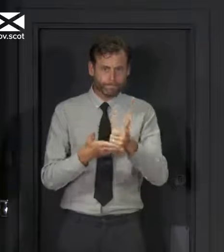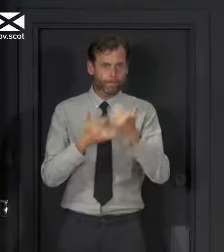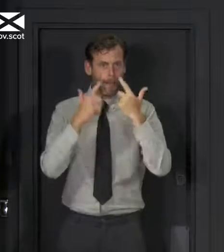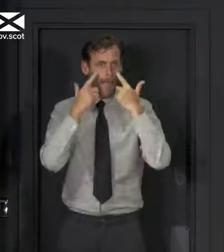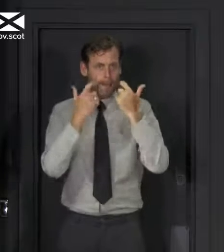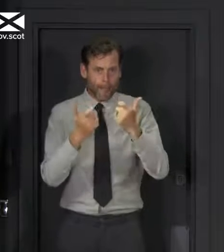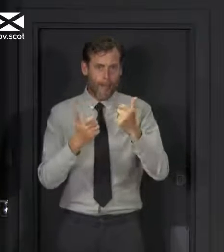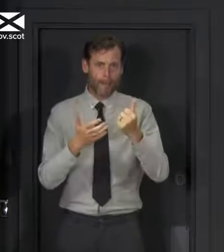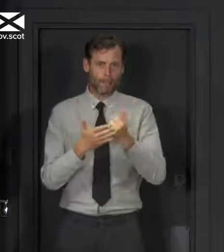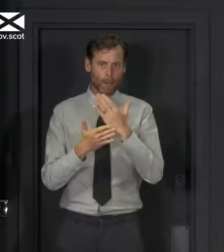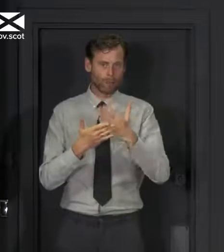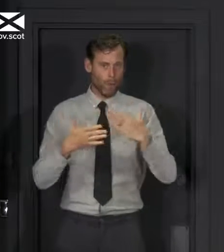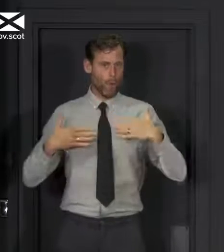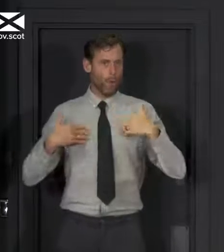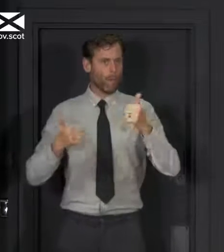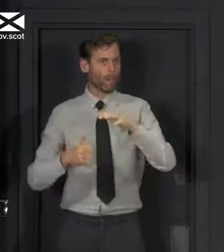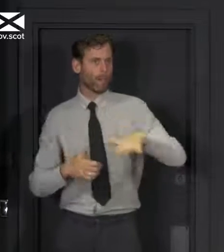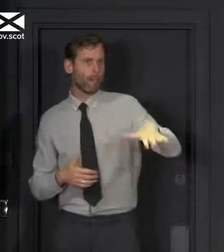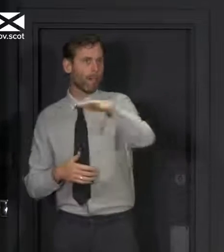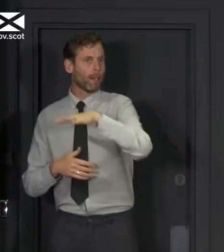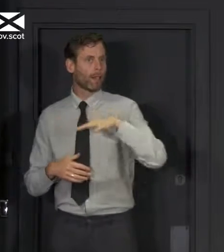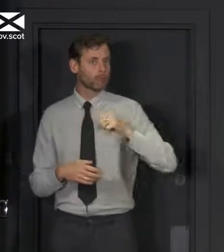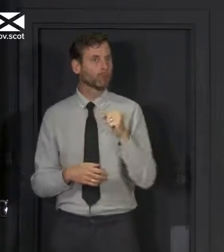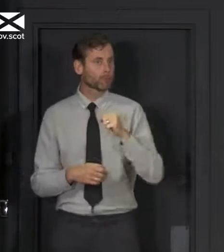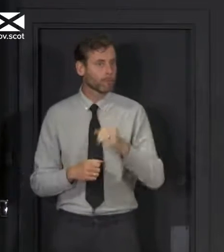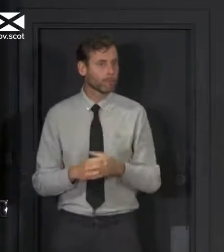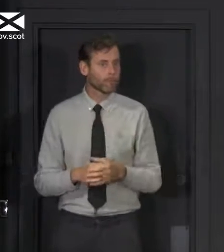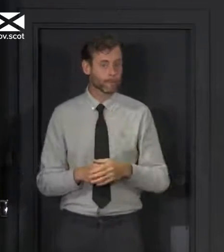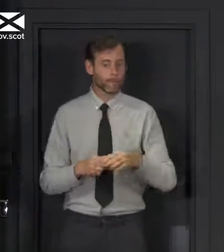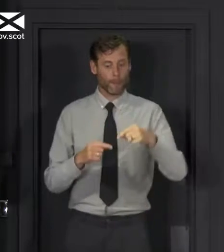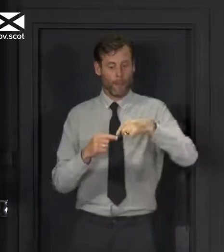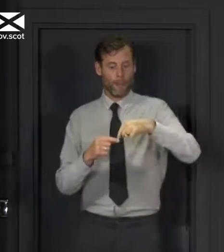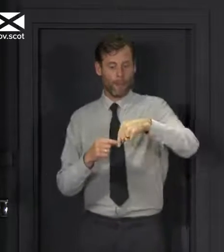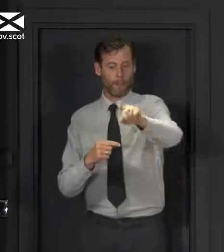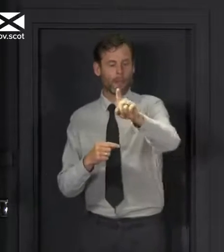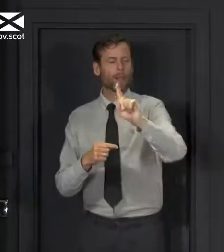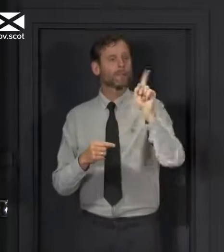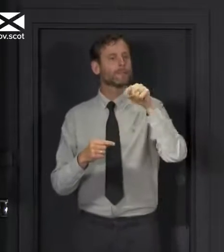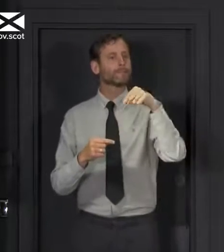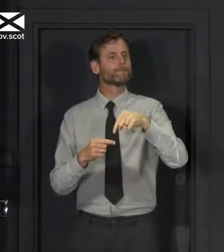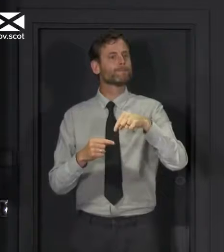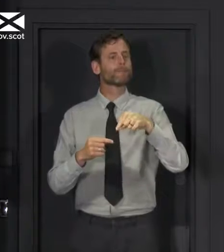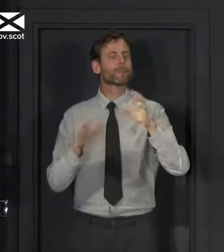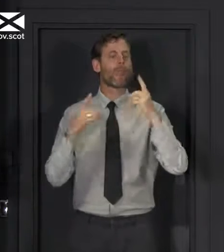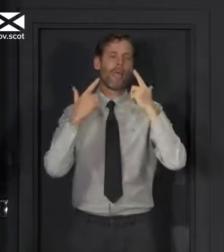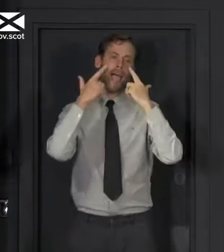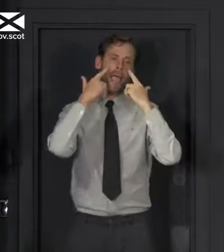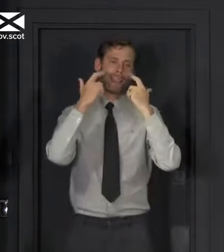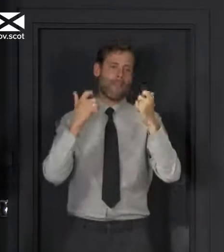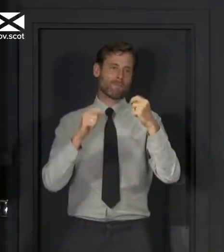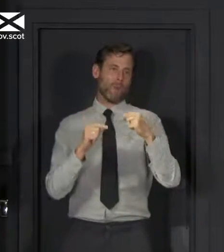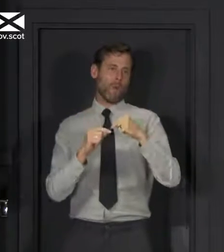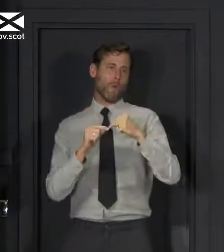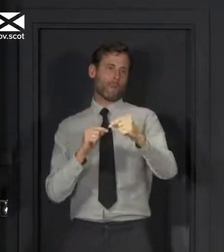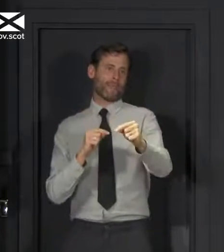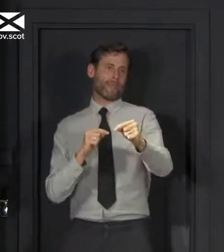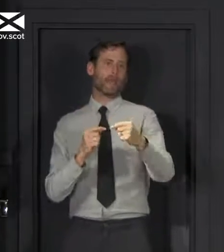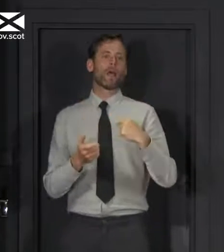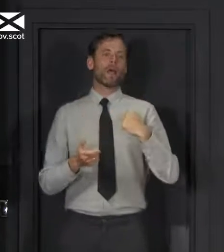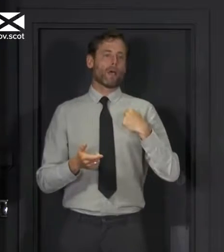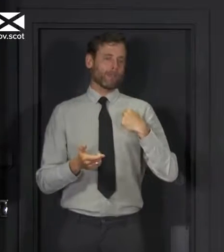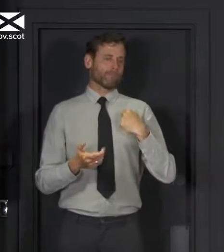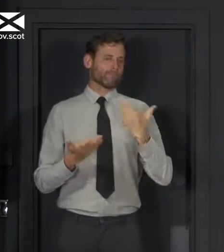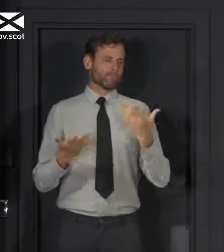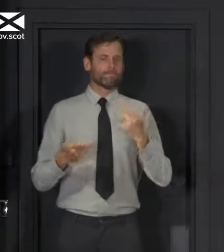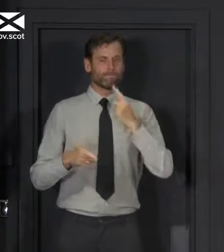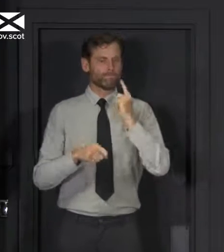in Scotland. The week ahead is Carers Week, and so the main focus of my remarks today will be on young